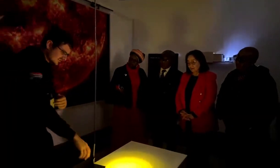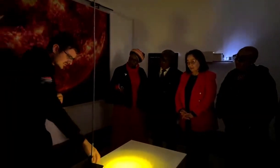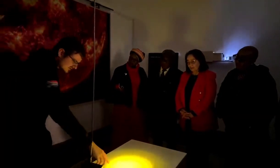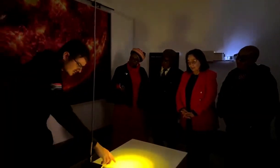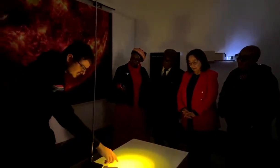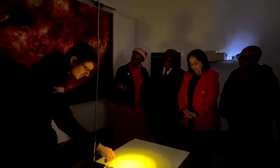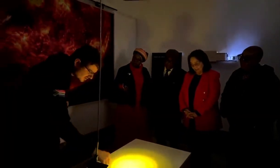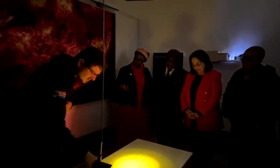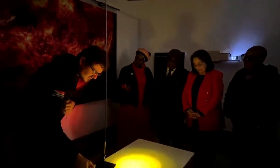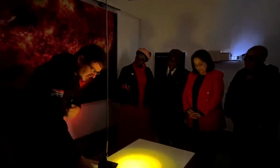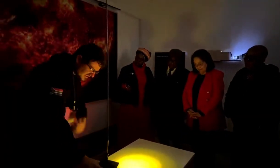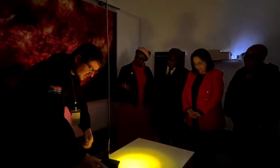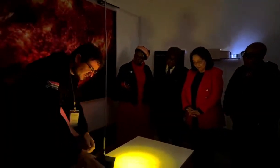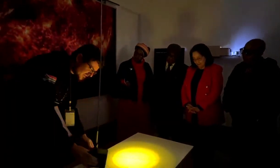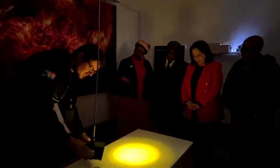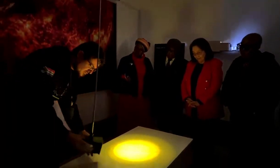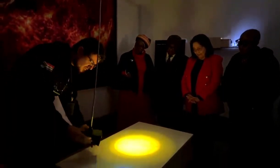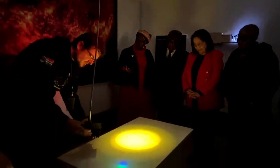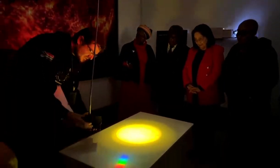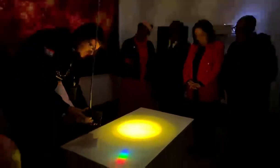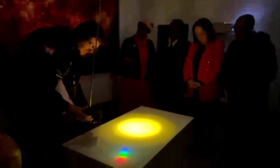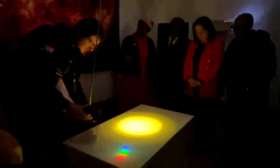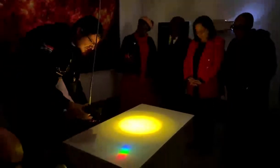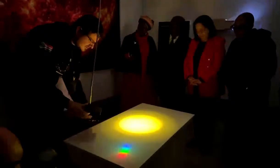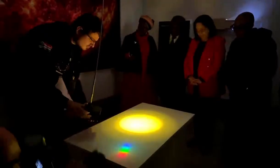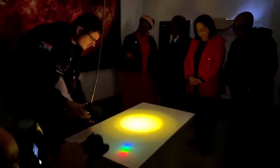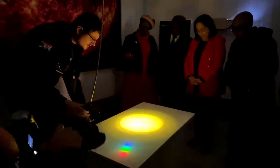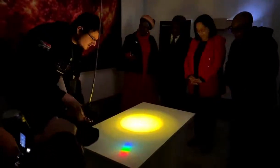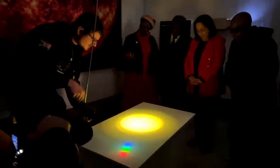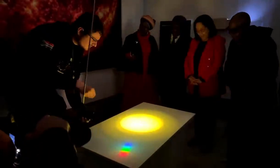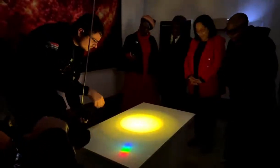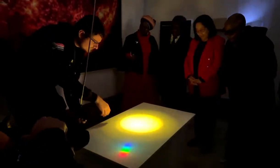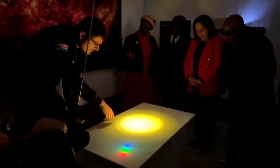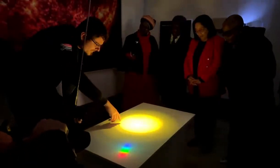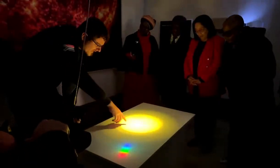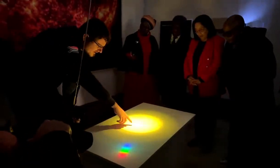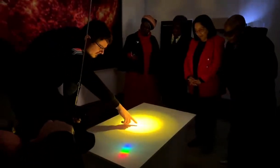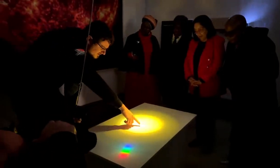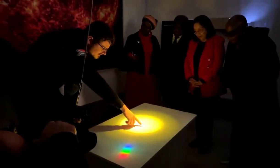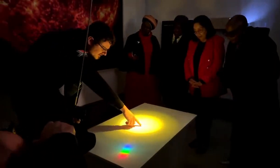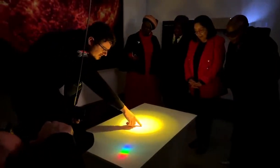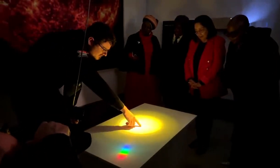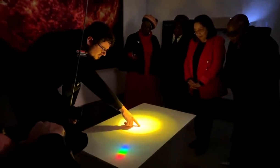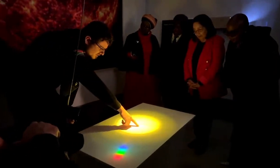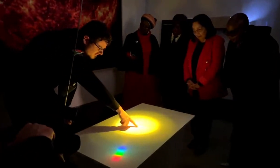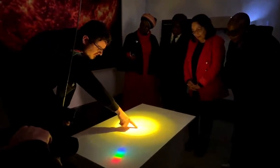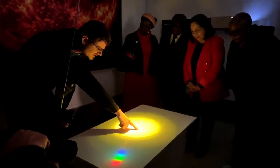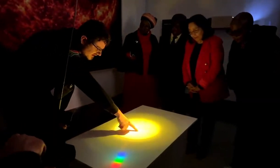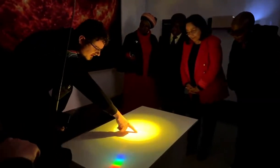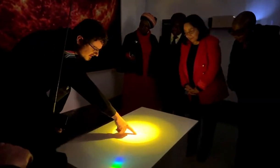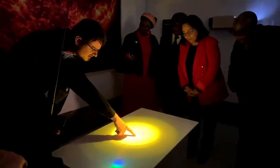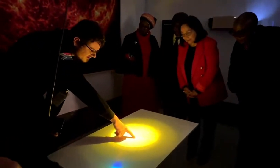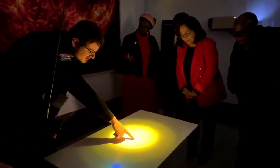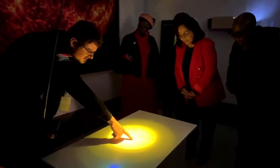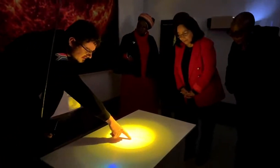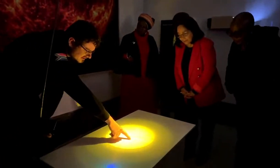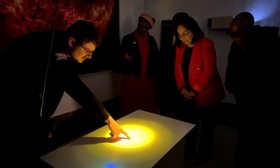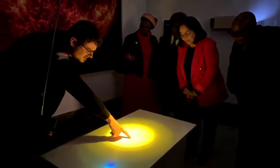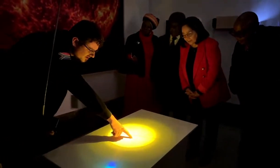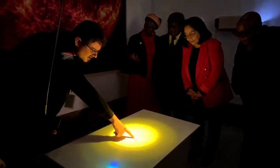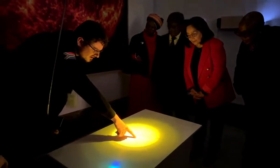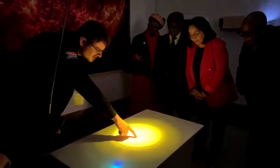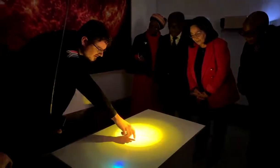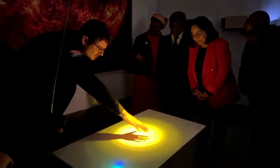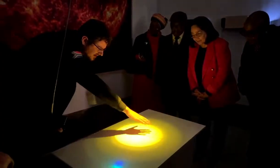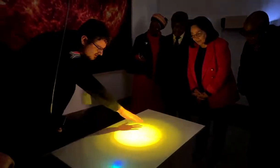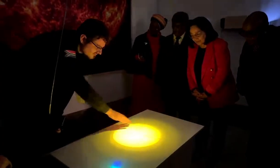And this little spot over here, if I can move it a little bit, you'll see this little spot over there is a